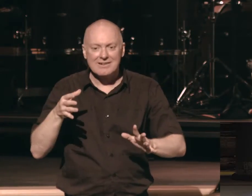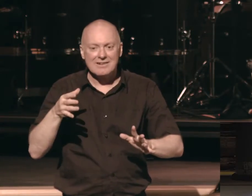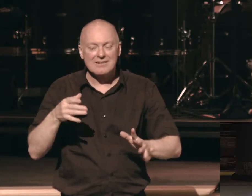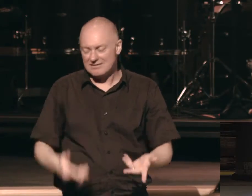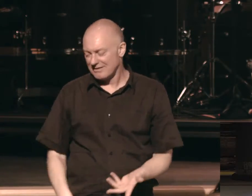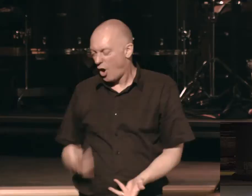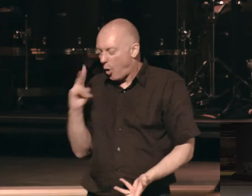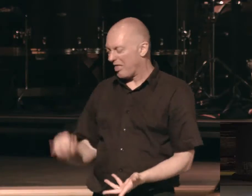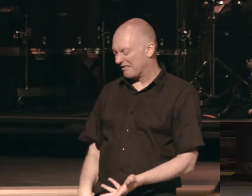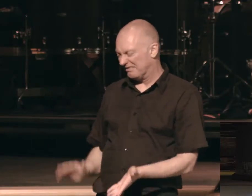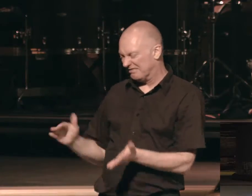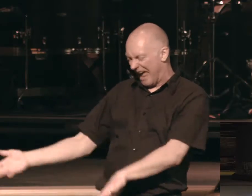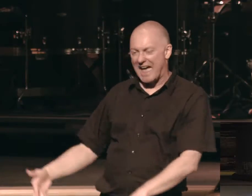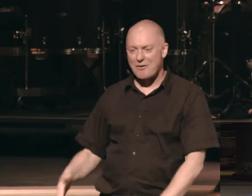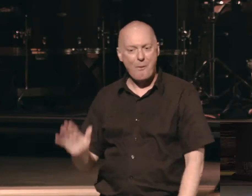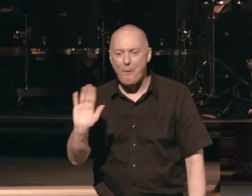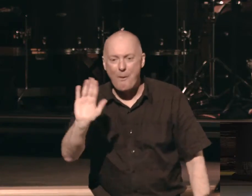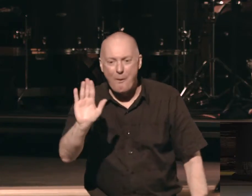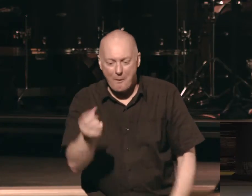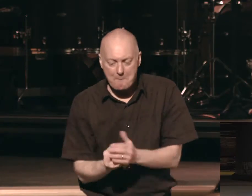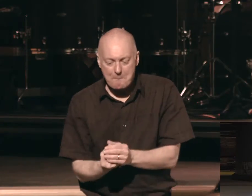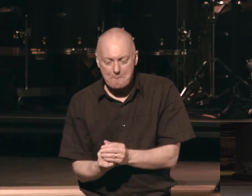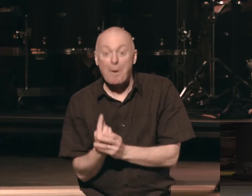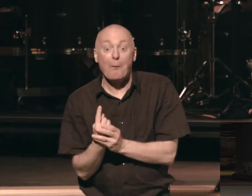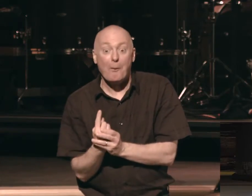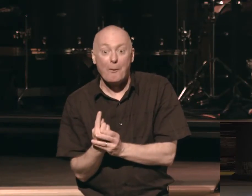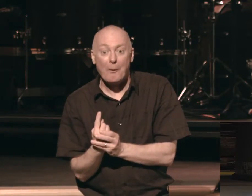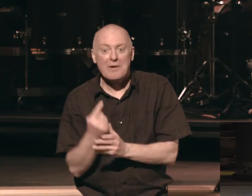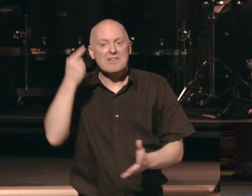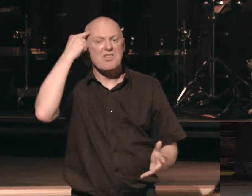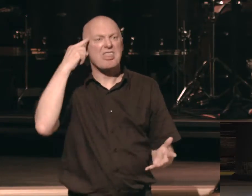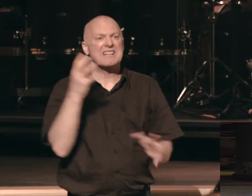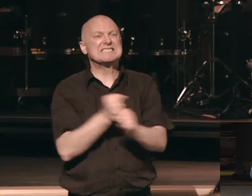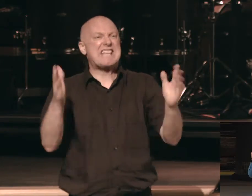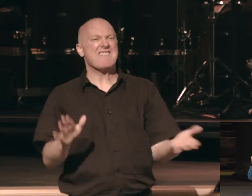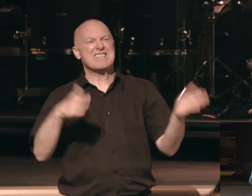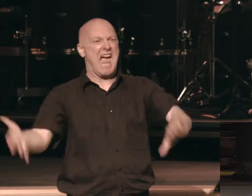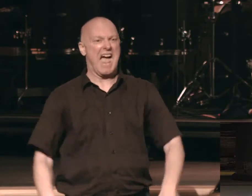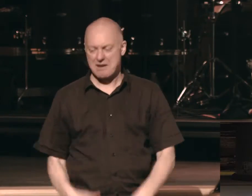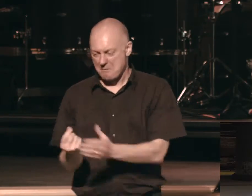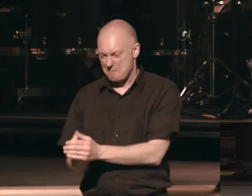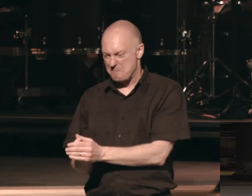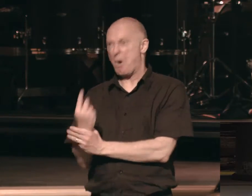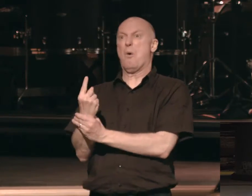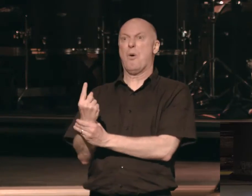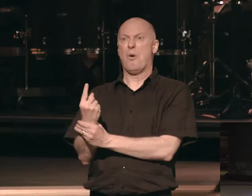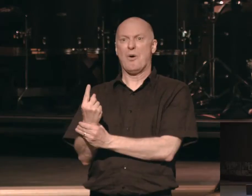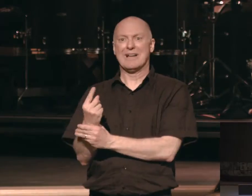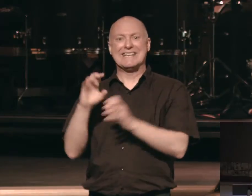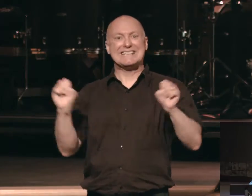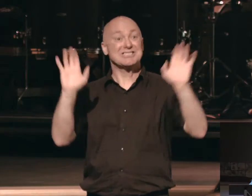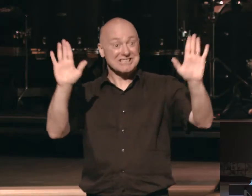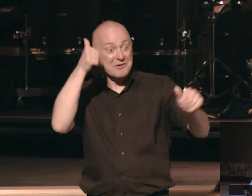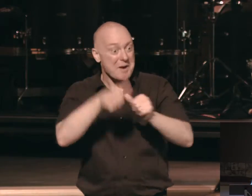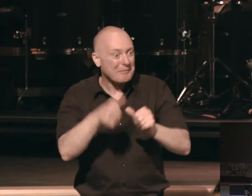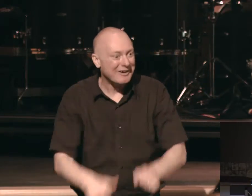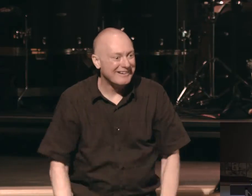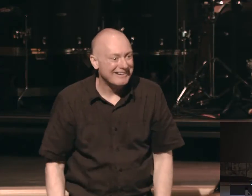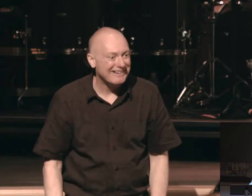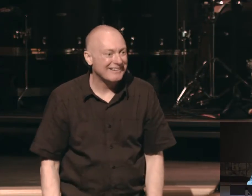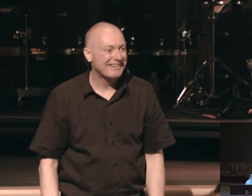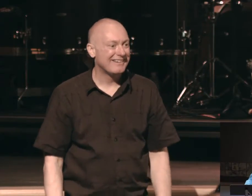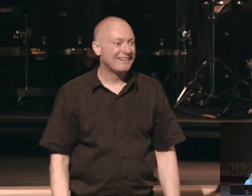Just when you think the stump is dead, bam, here comes the shoot. Just when you think the Savior is dead, bam, here comes Easter Sunday.